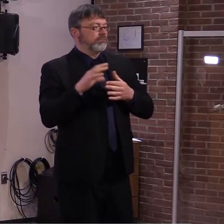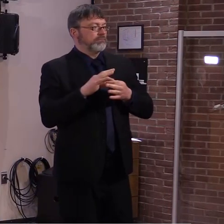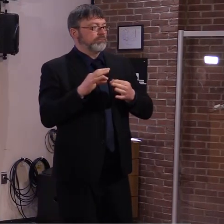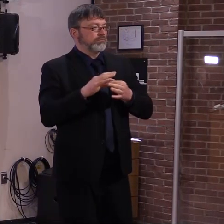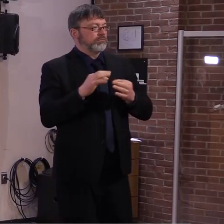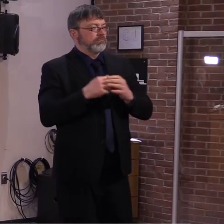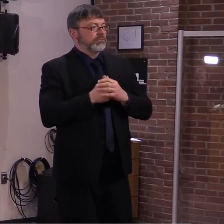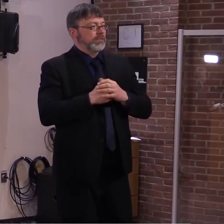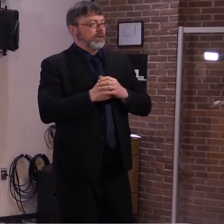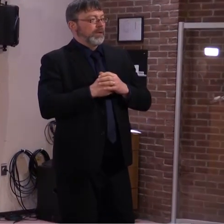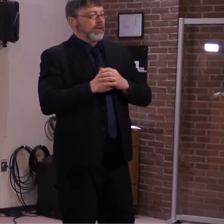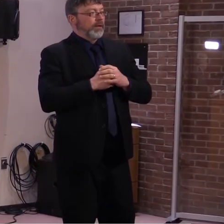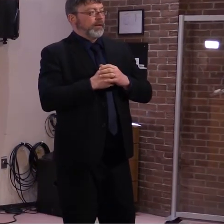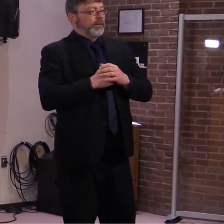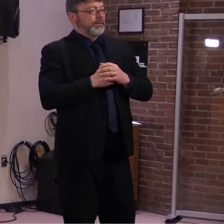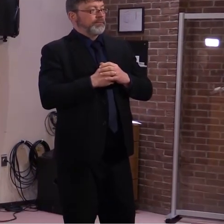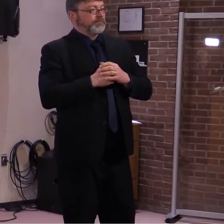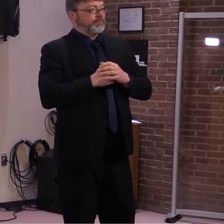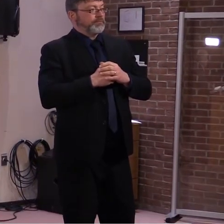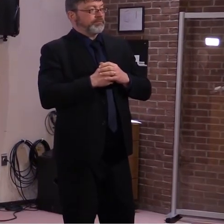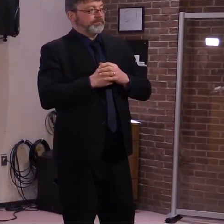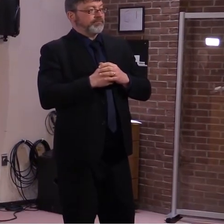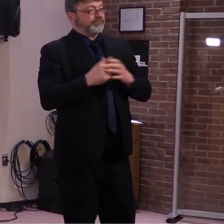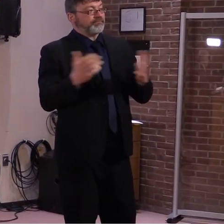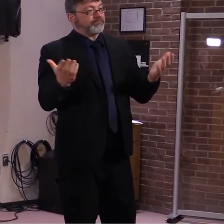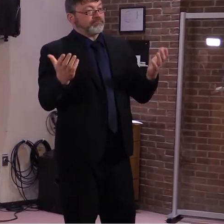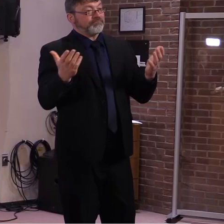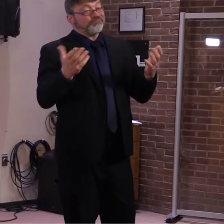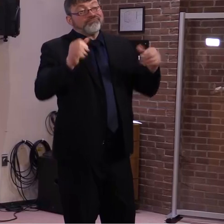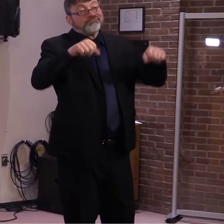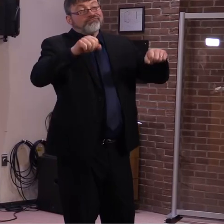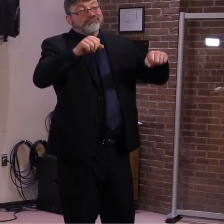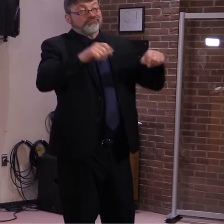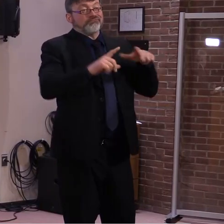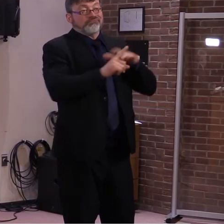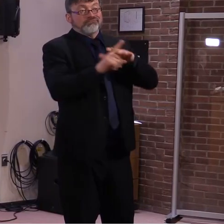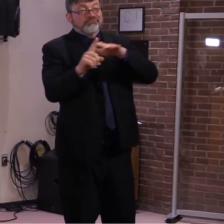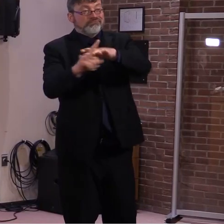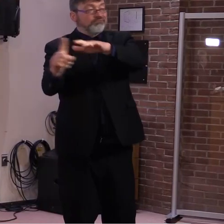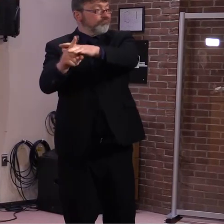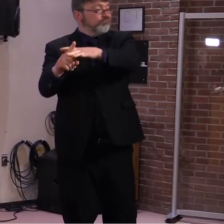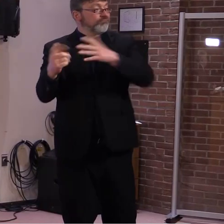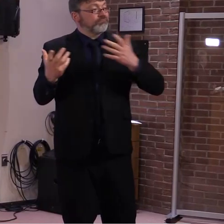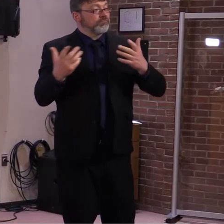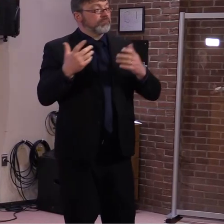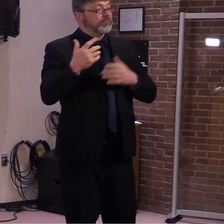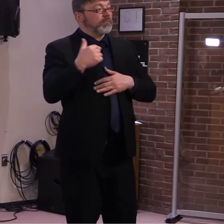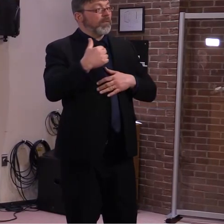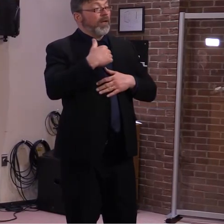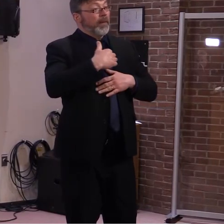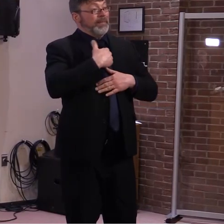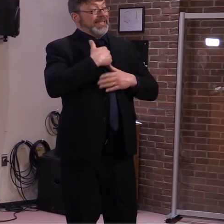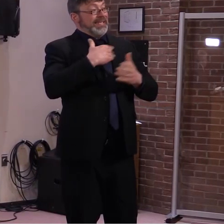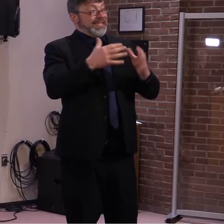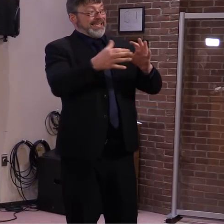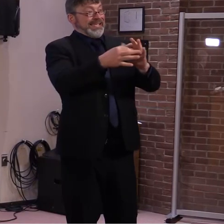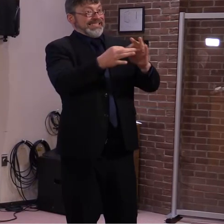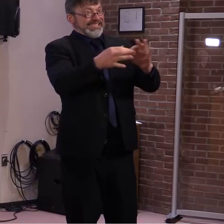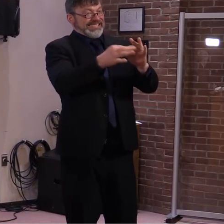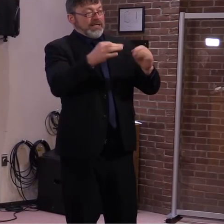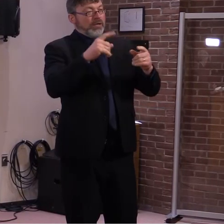there may be an instance or a few where that happens. I'm just making sure that it doesn't happen. But we've had